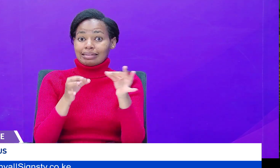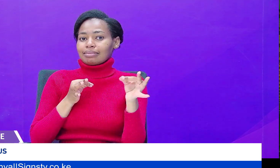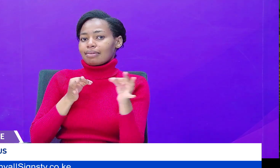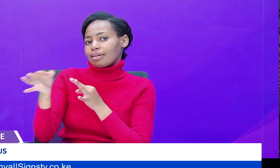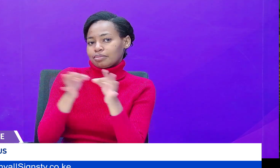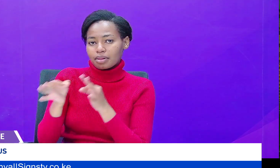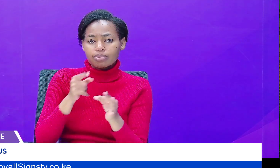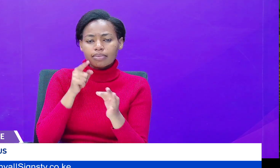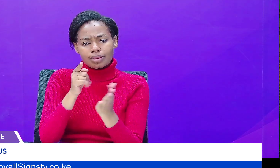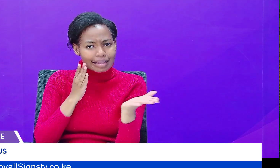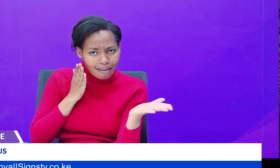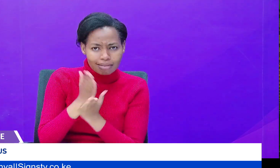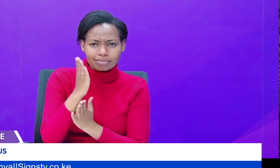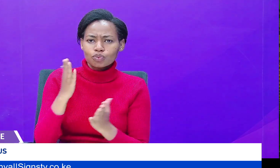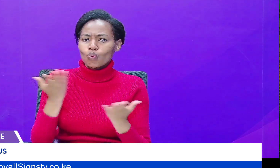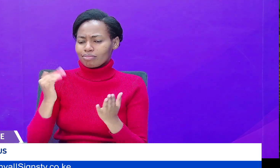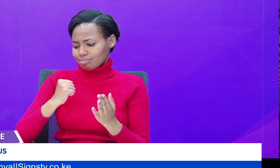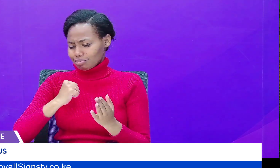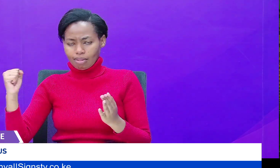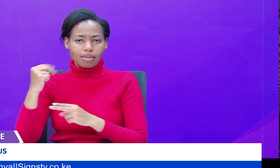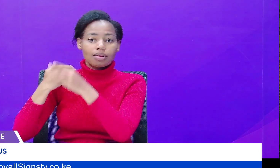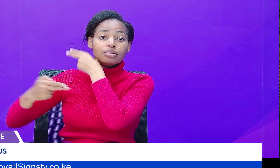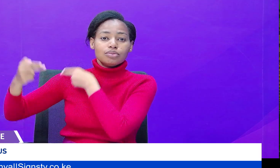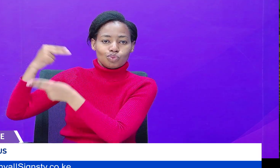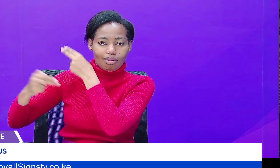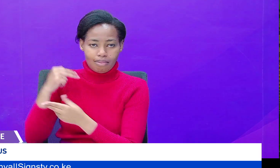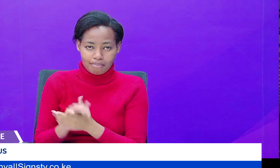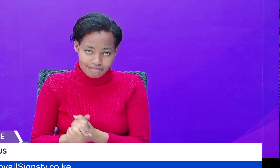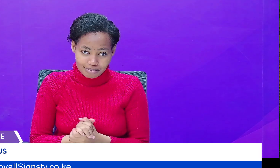he described as the right side of history.